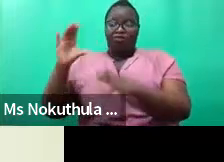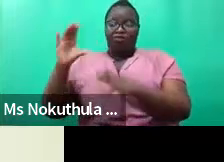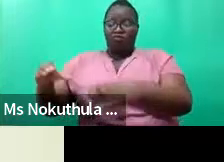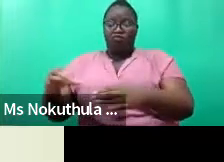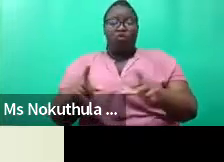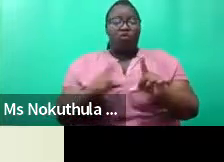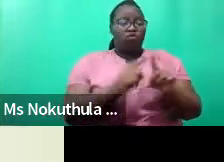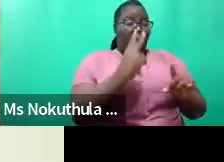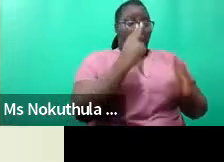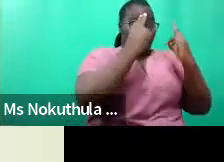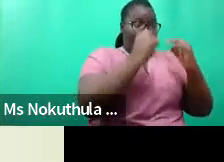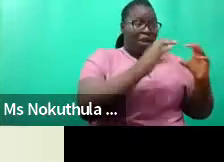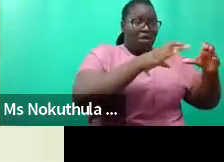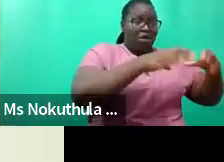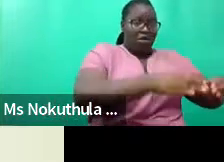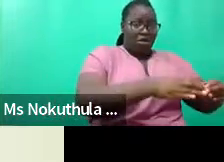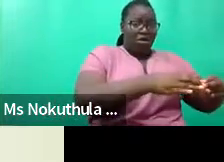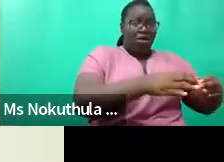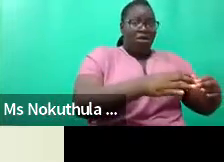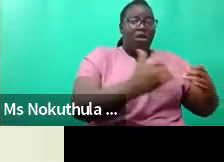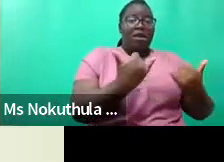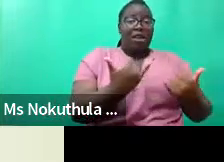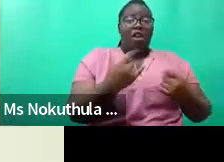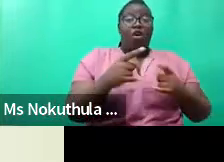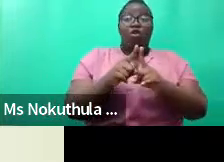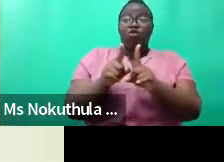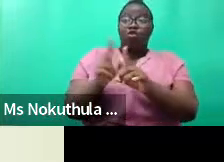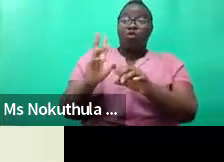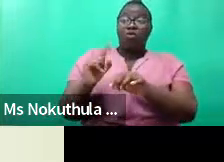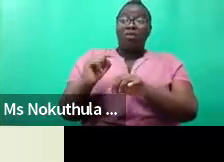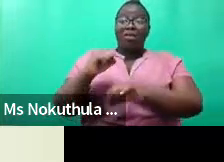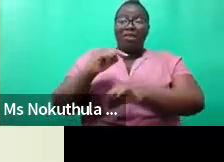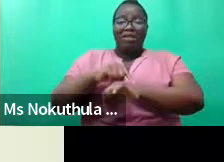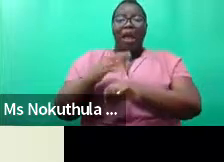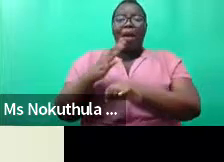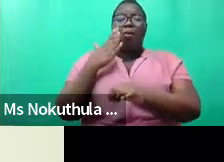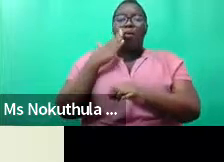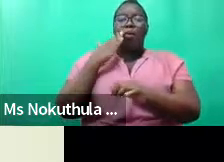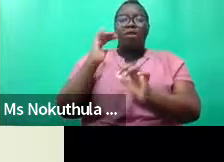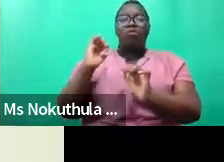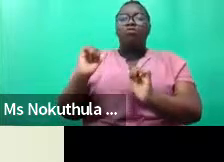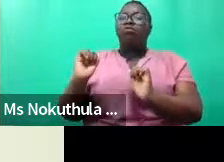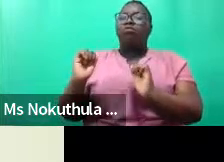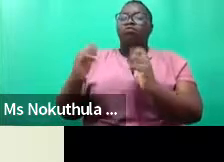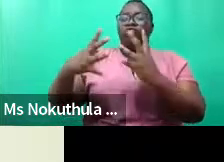the time of learning, interrupted